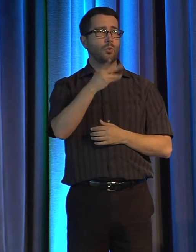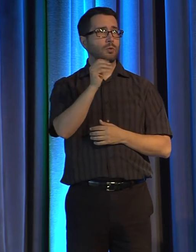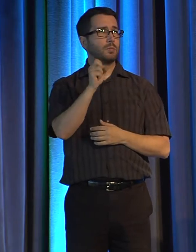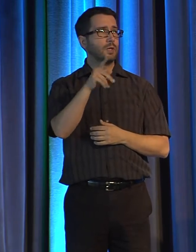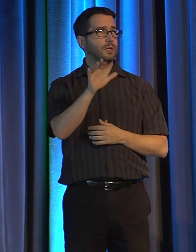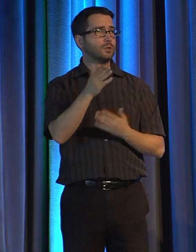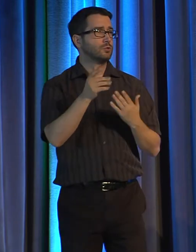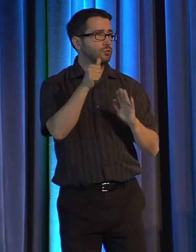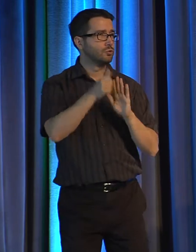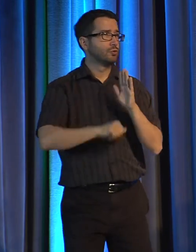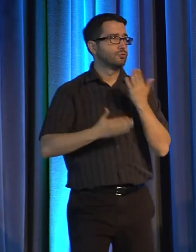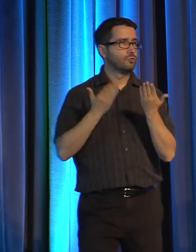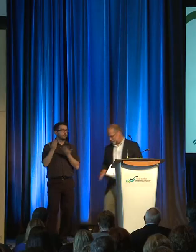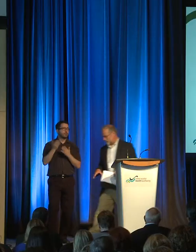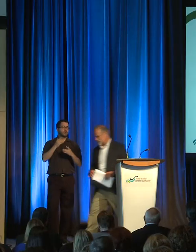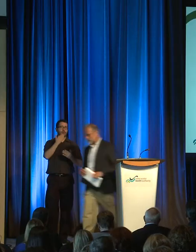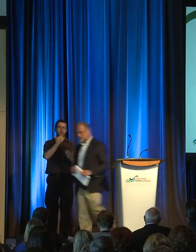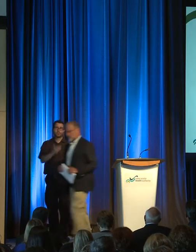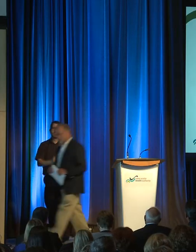strategy. Thank you.